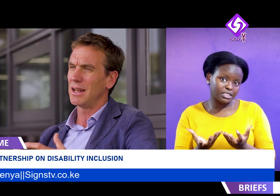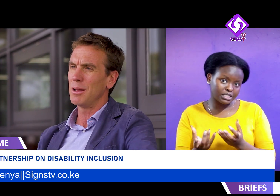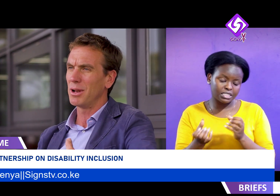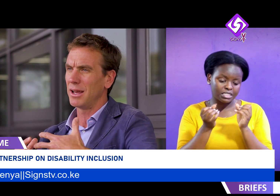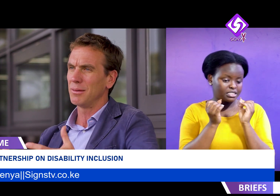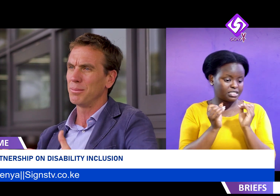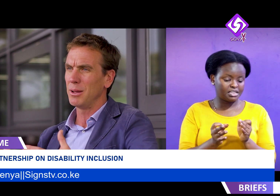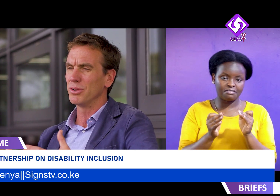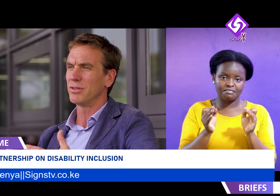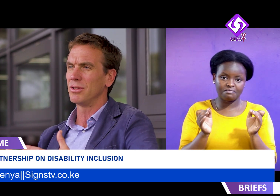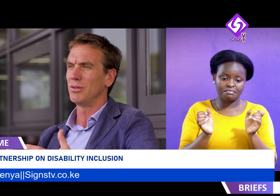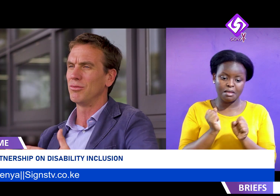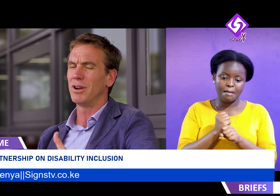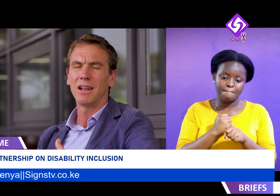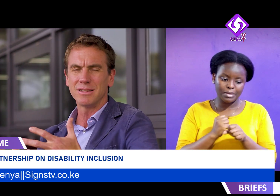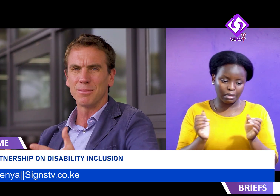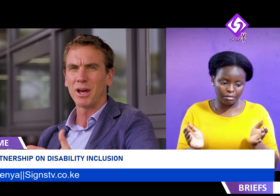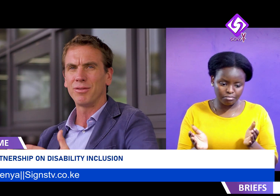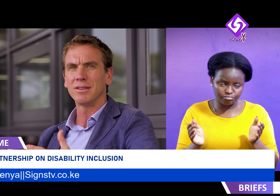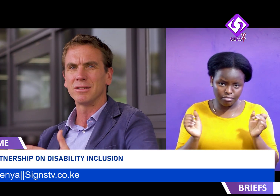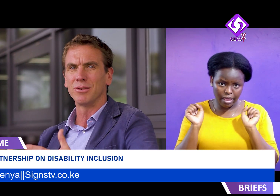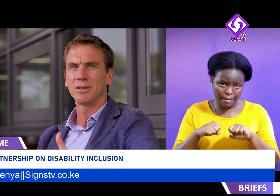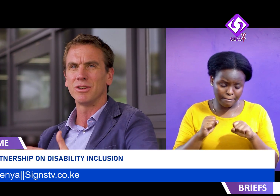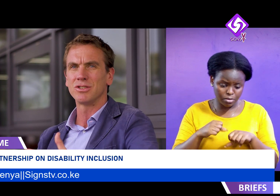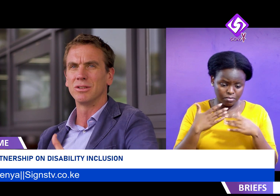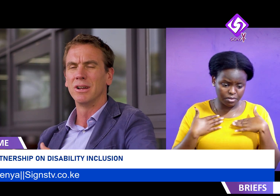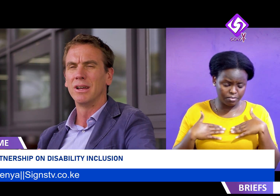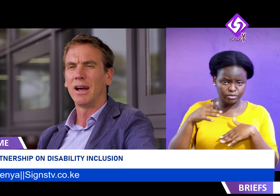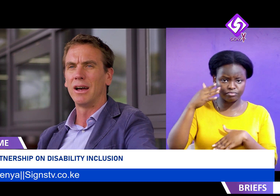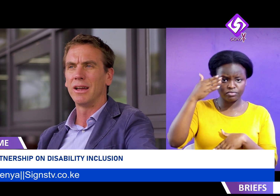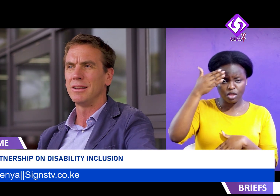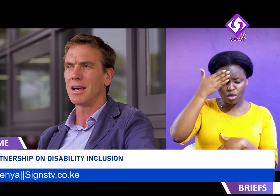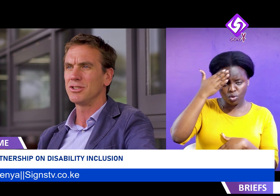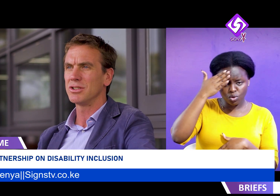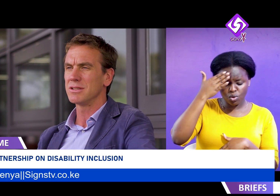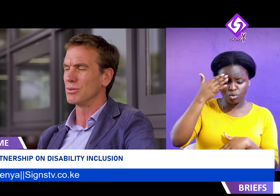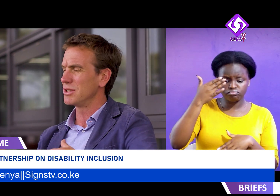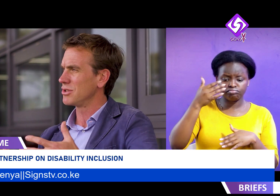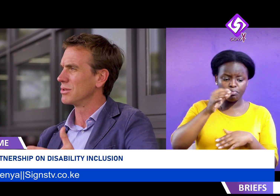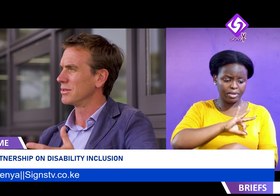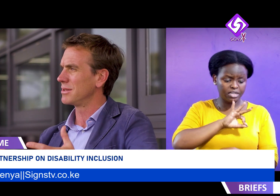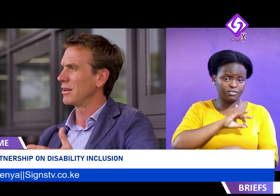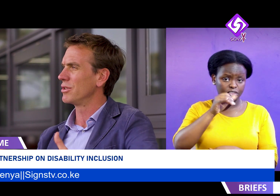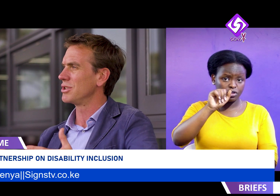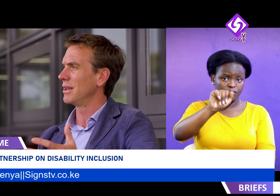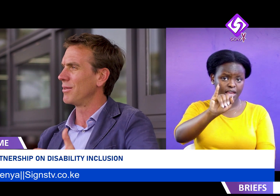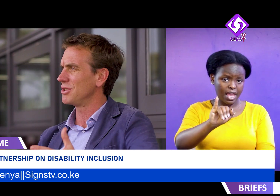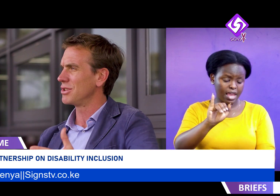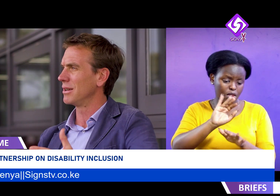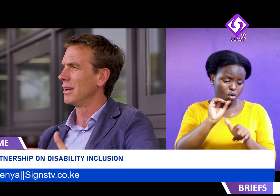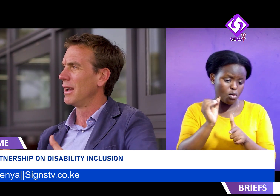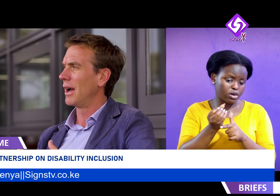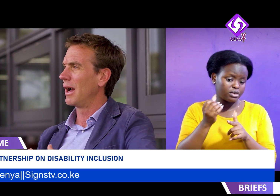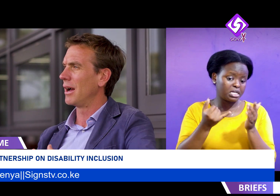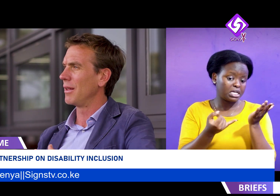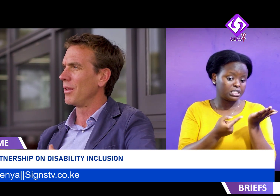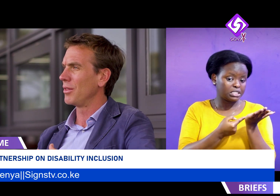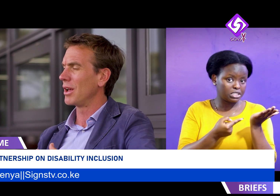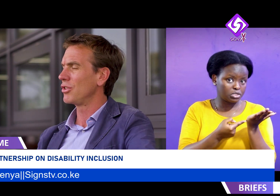that's enabling people to realize the benefits of artificial intelligence or digital technology and